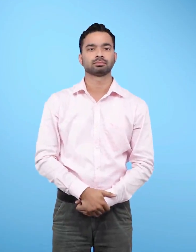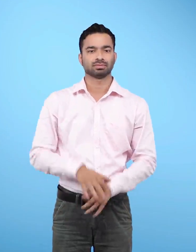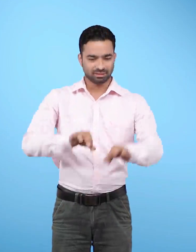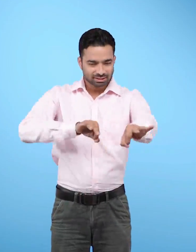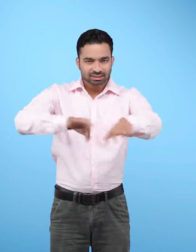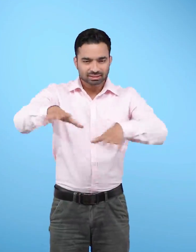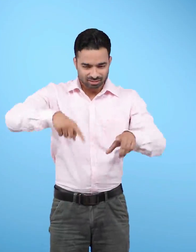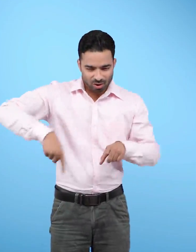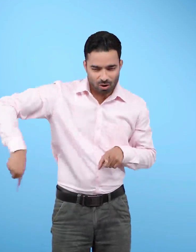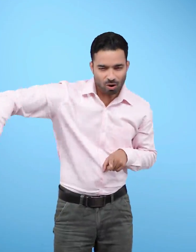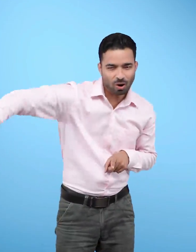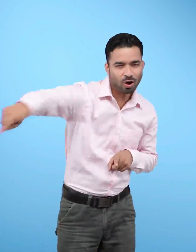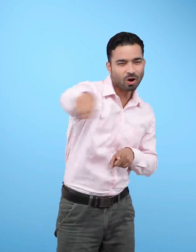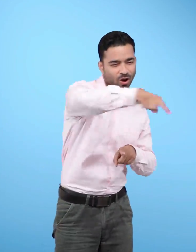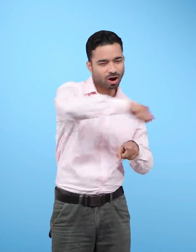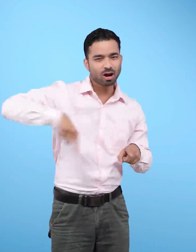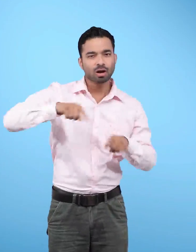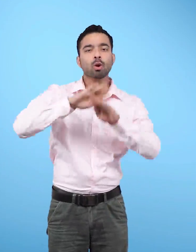total land of a city,